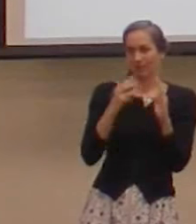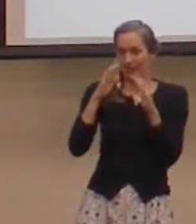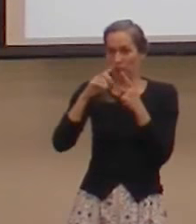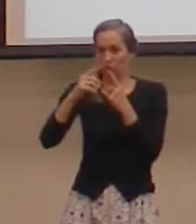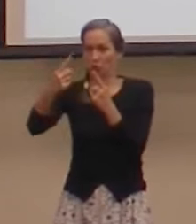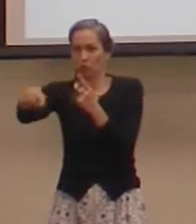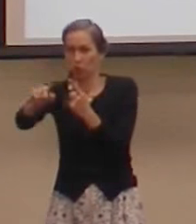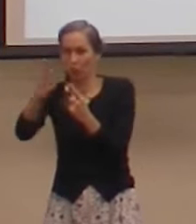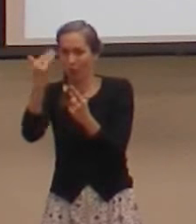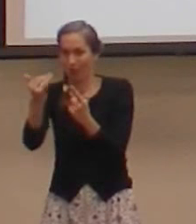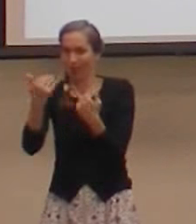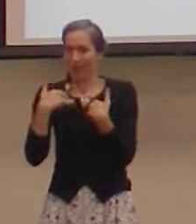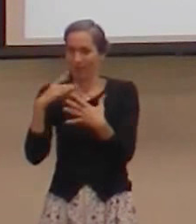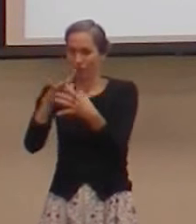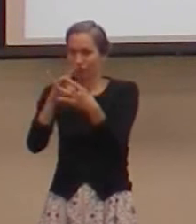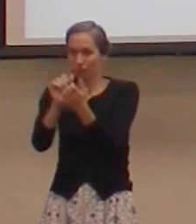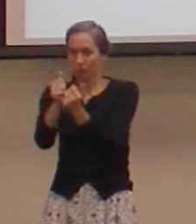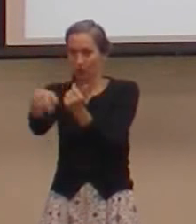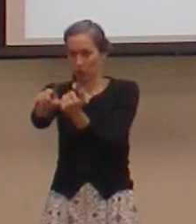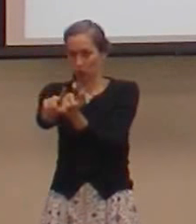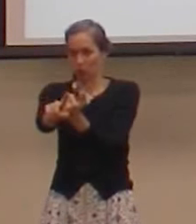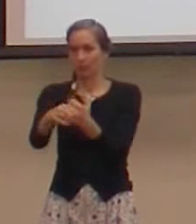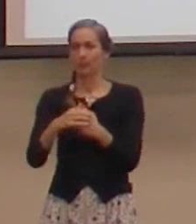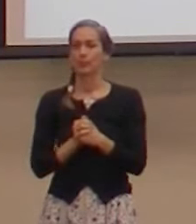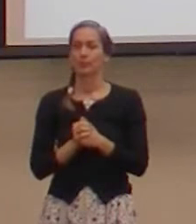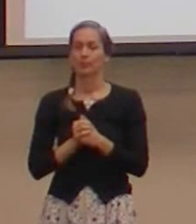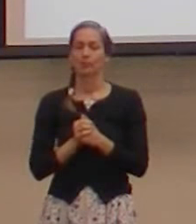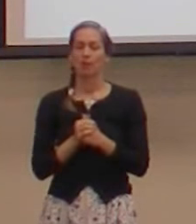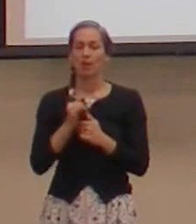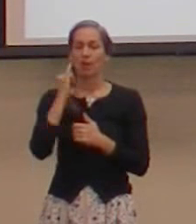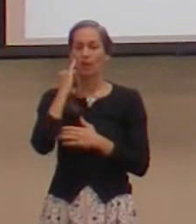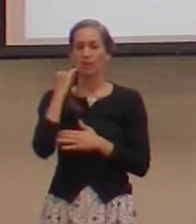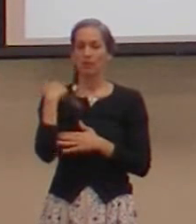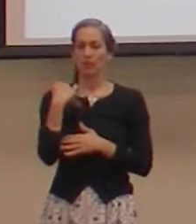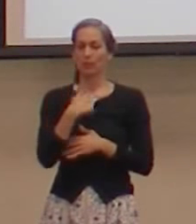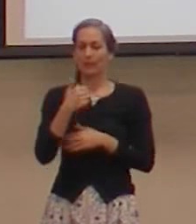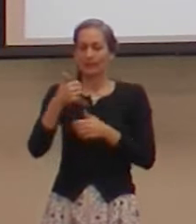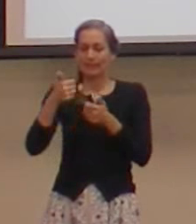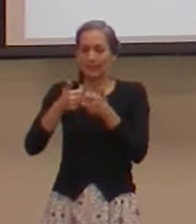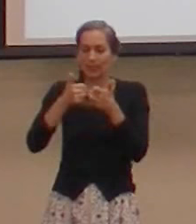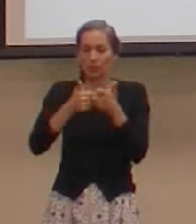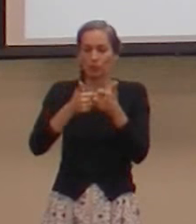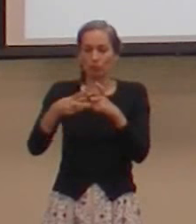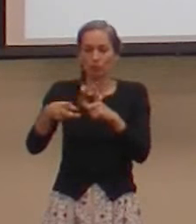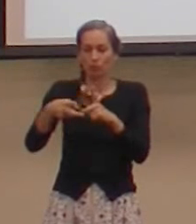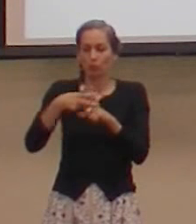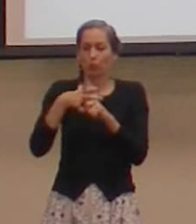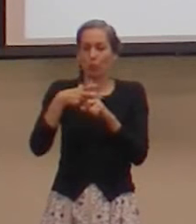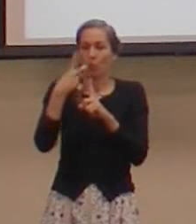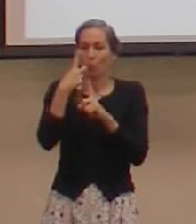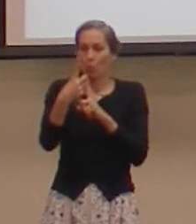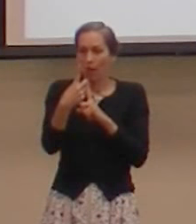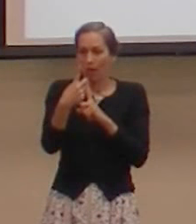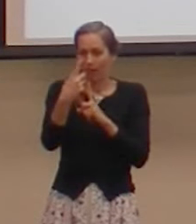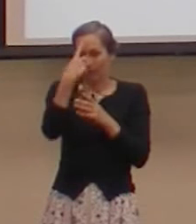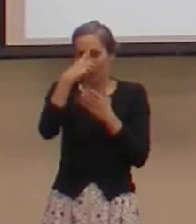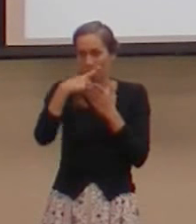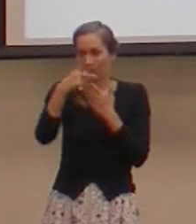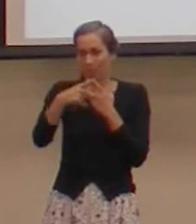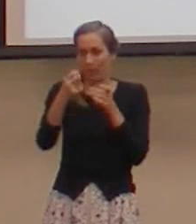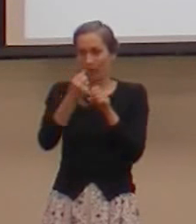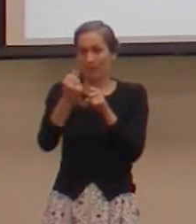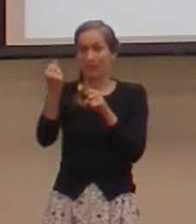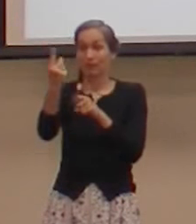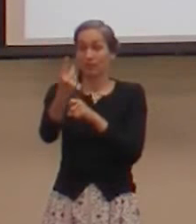And I think about dreaming about the future. If each one of us just recruited one person to come into this program next year, that's what the kingdom